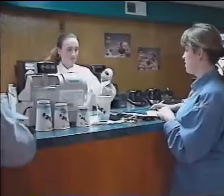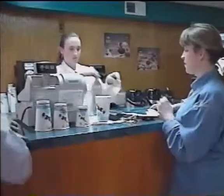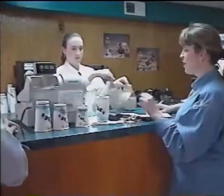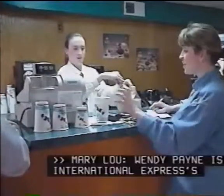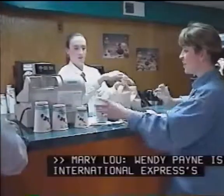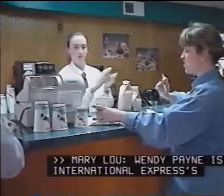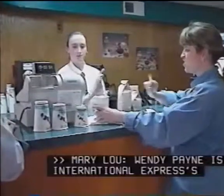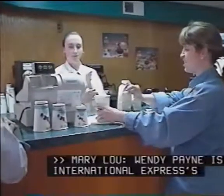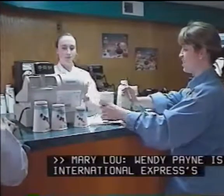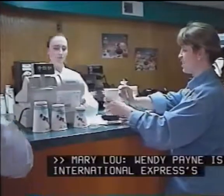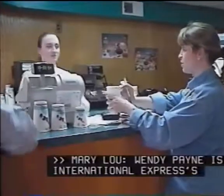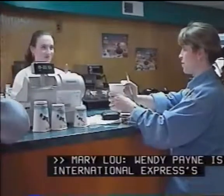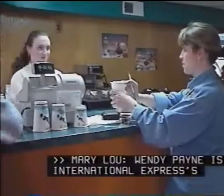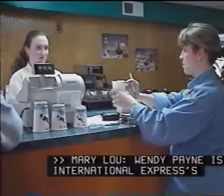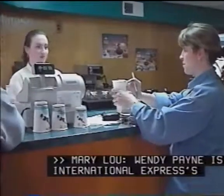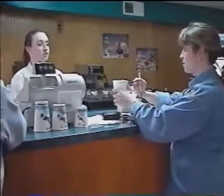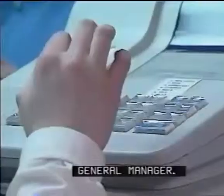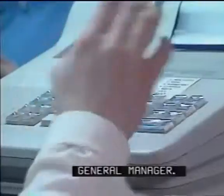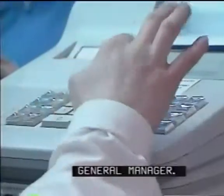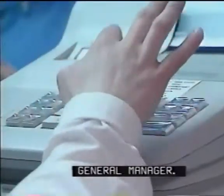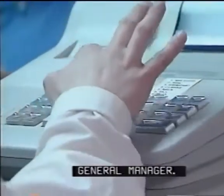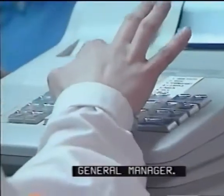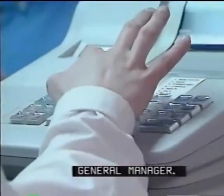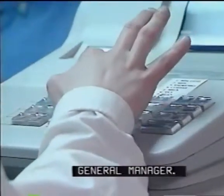Wendy Payne is International Express's general manager.